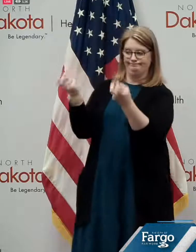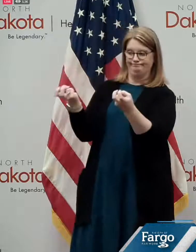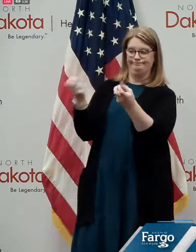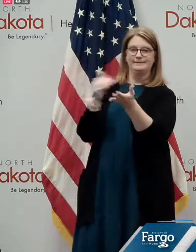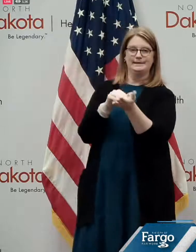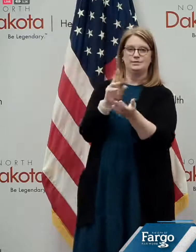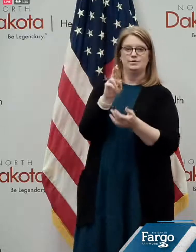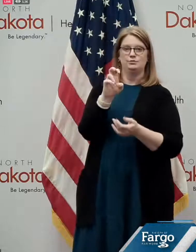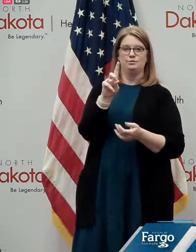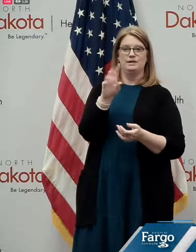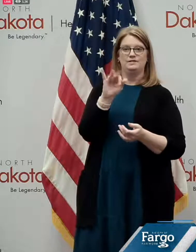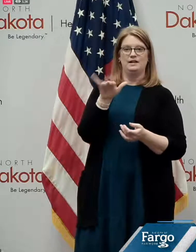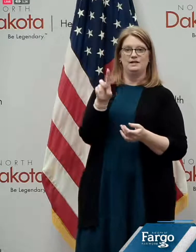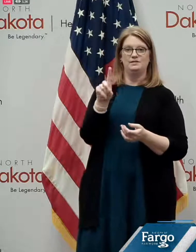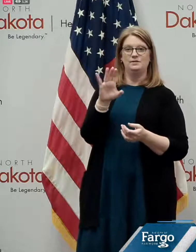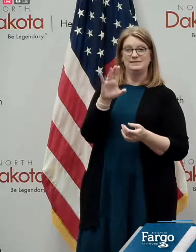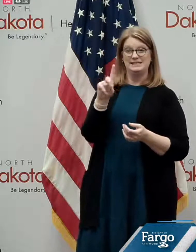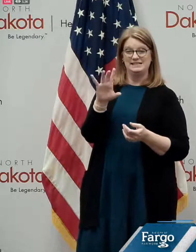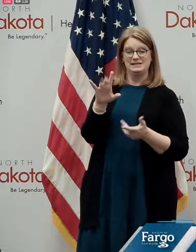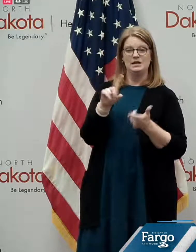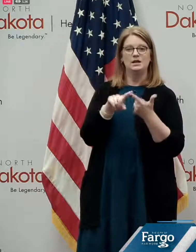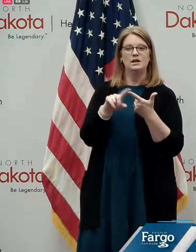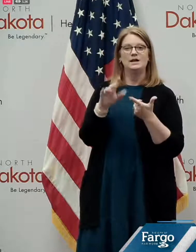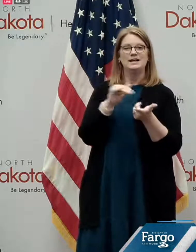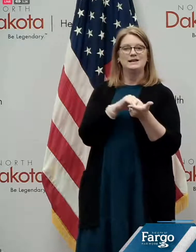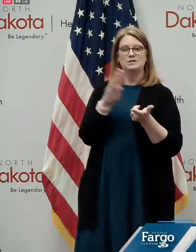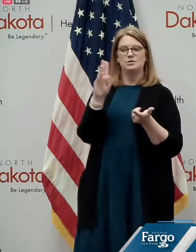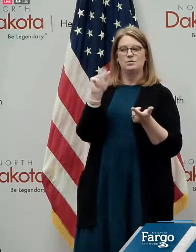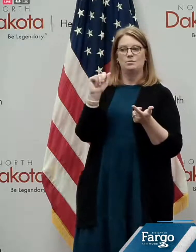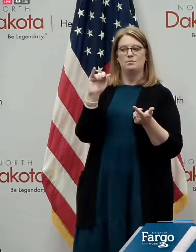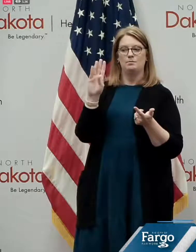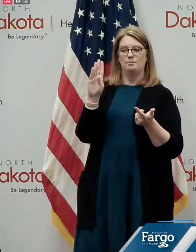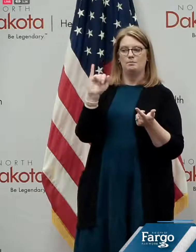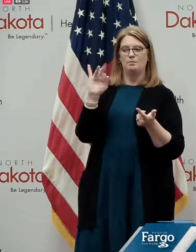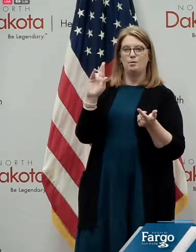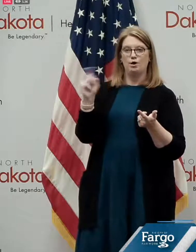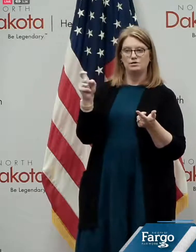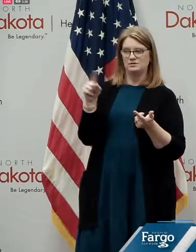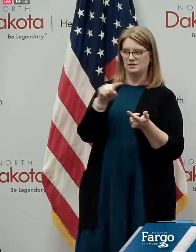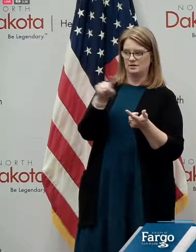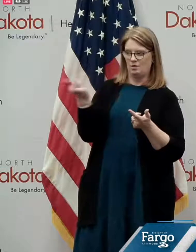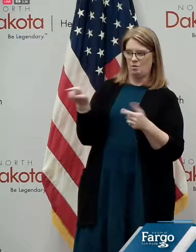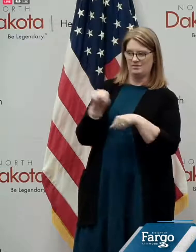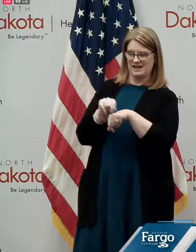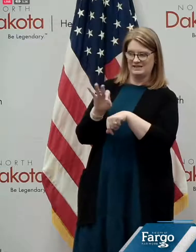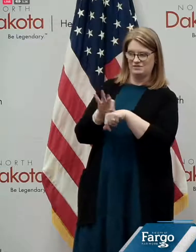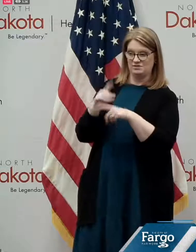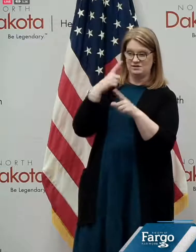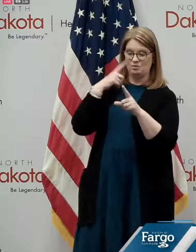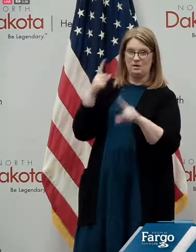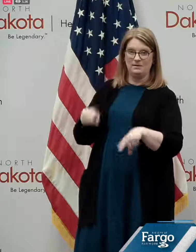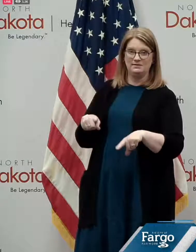Dr. Redfield from the CDC and Dr. Birx, and I think that whole task force is in agreement that